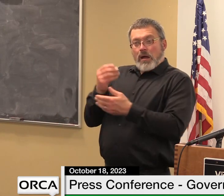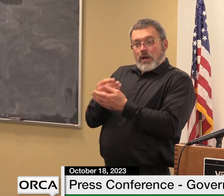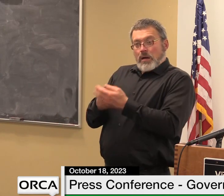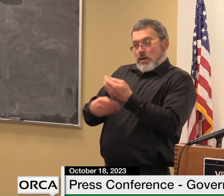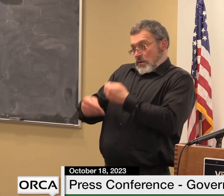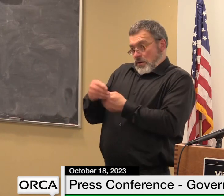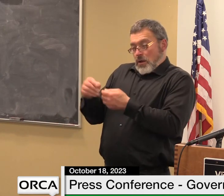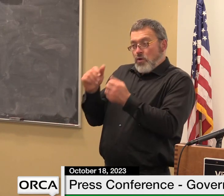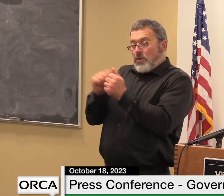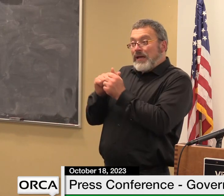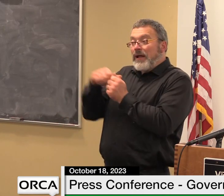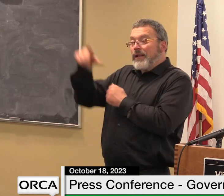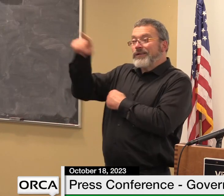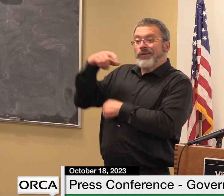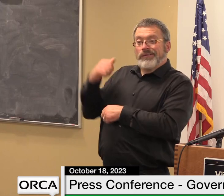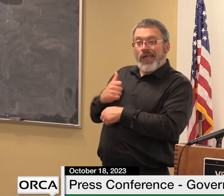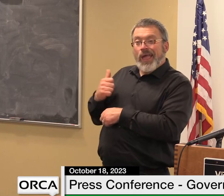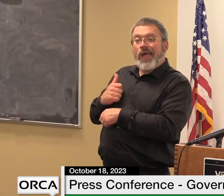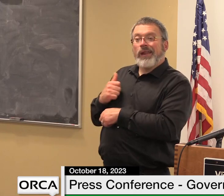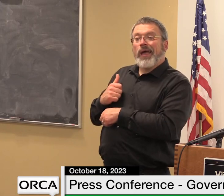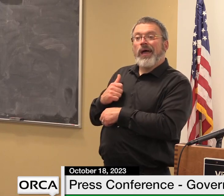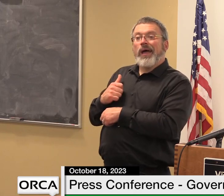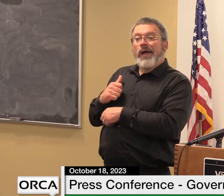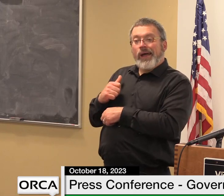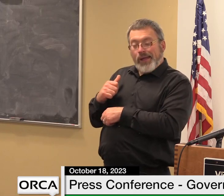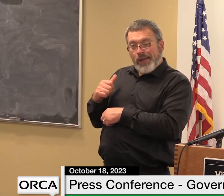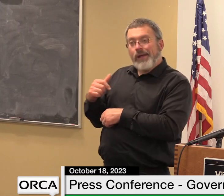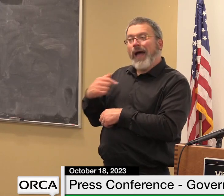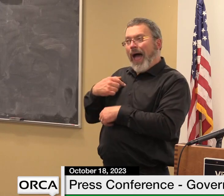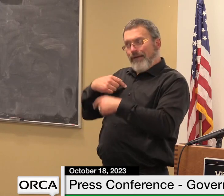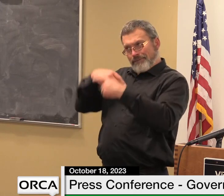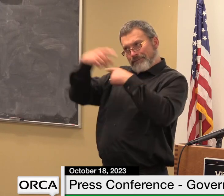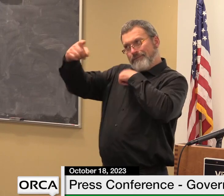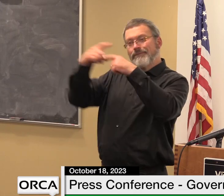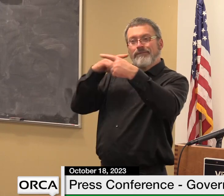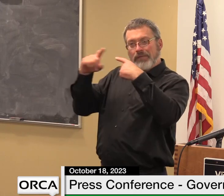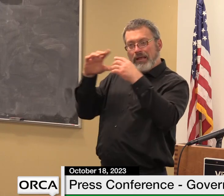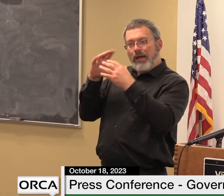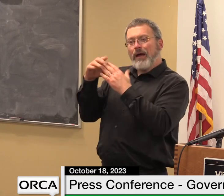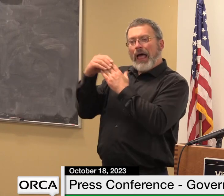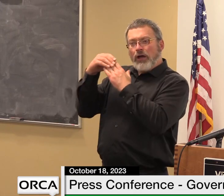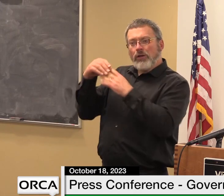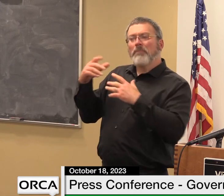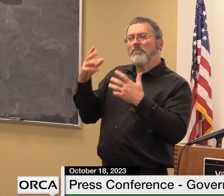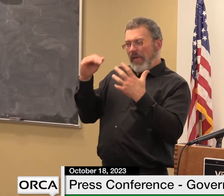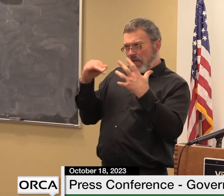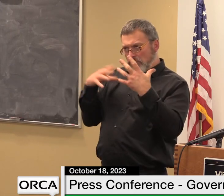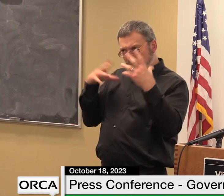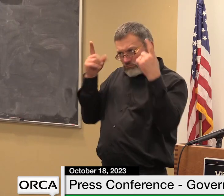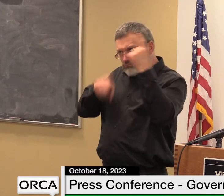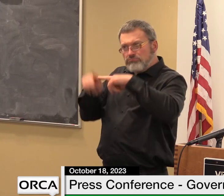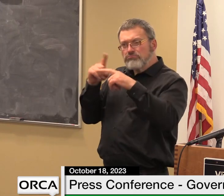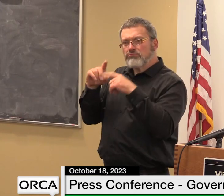go to Canada, and it's all good for us. So I'm very pleased with